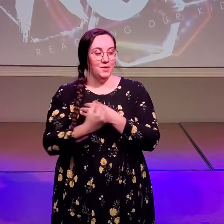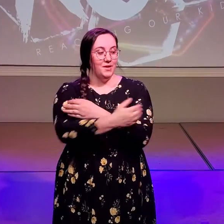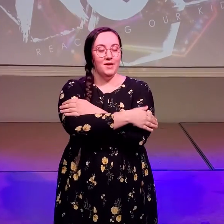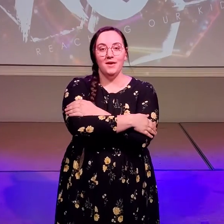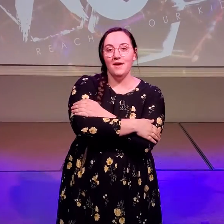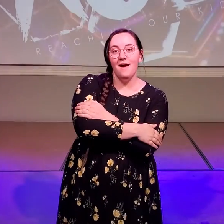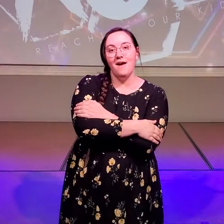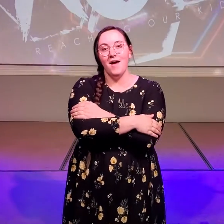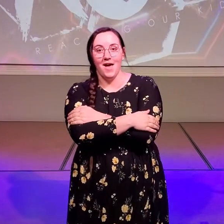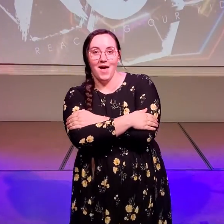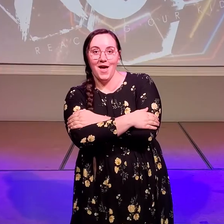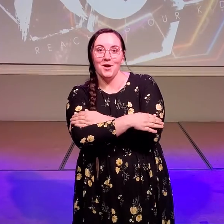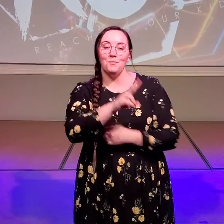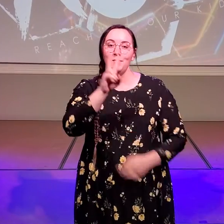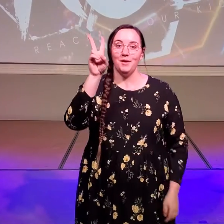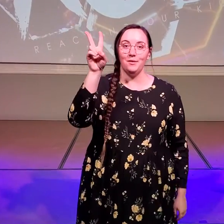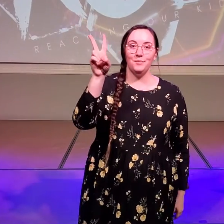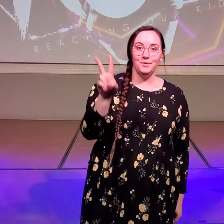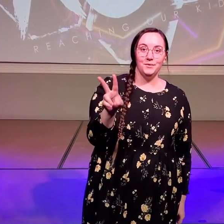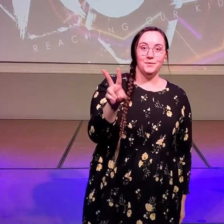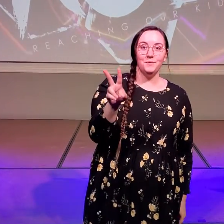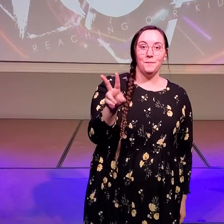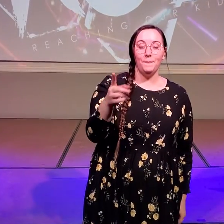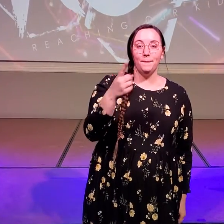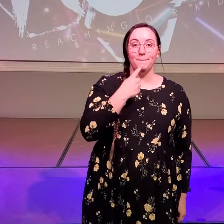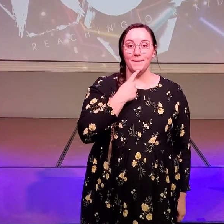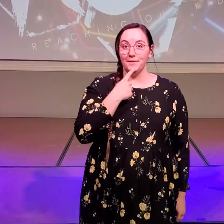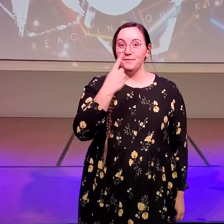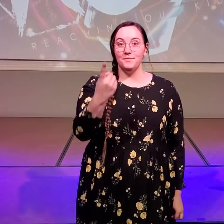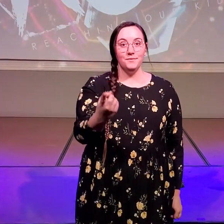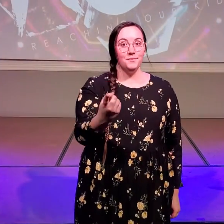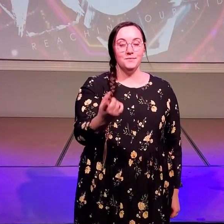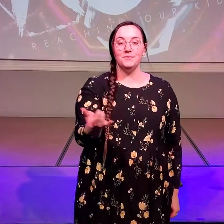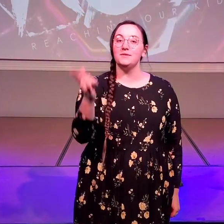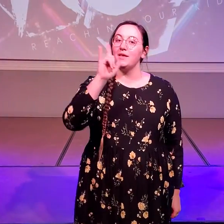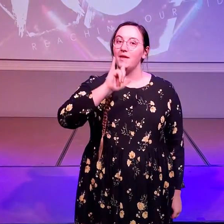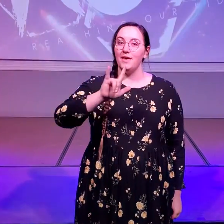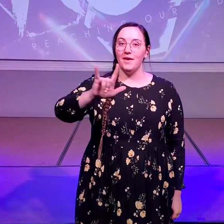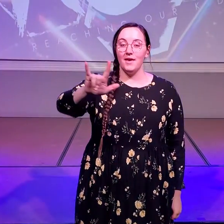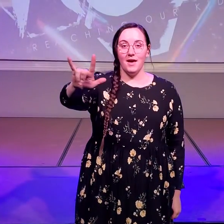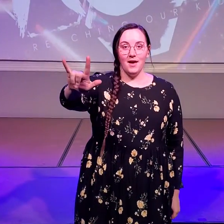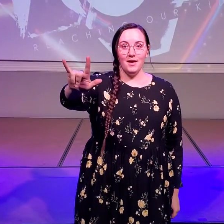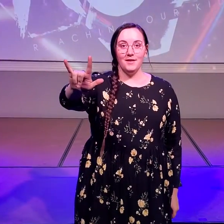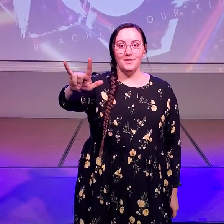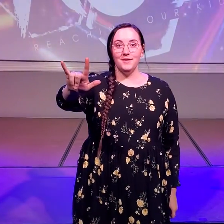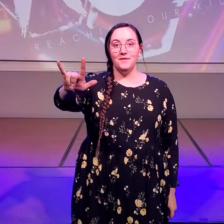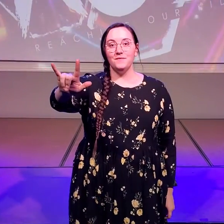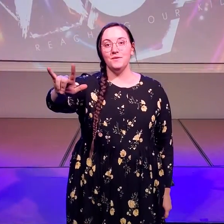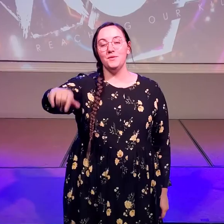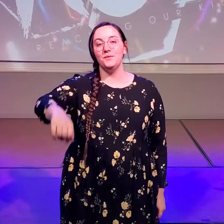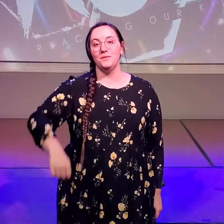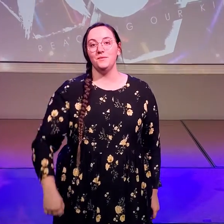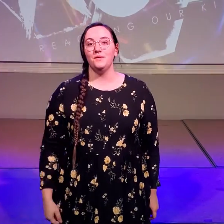me a tribute to And you say I love you